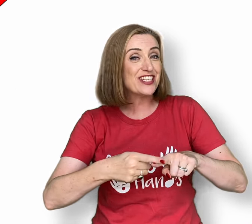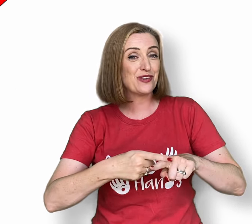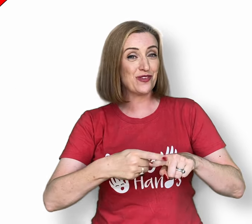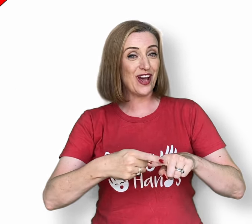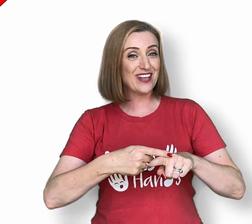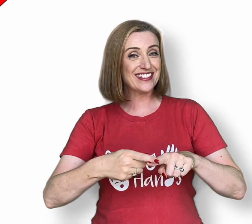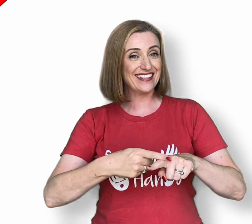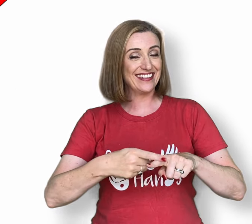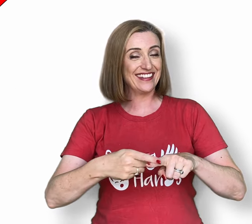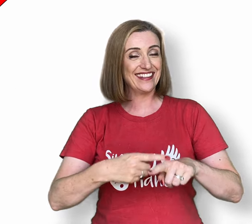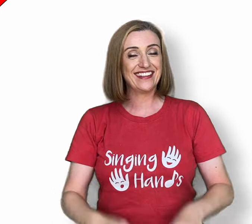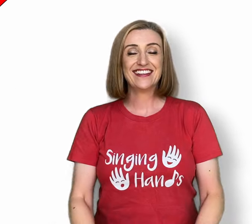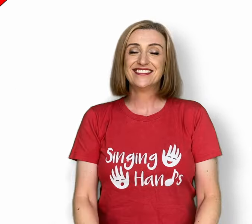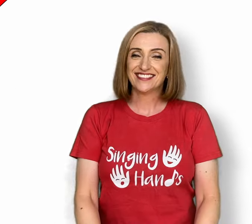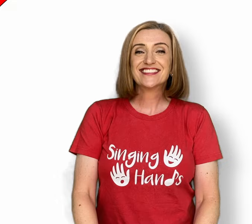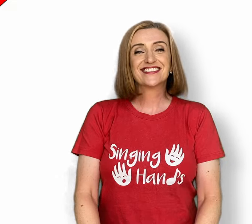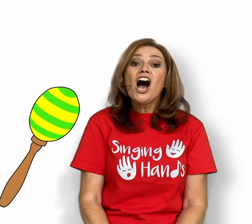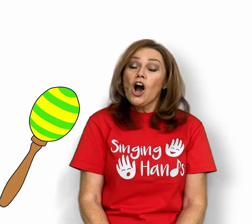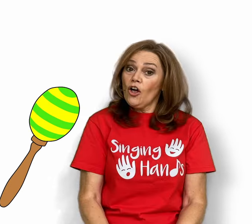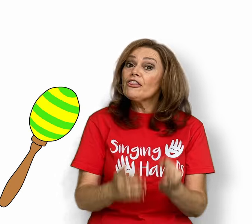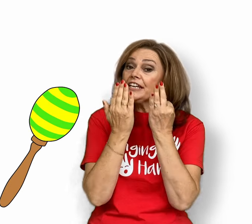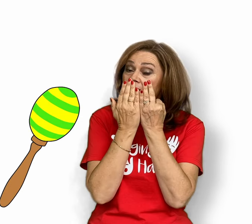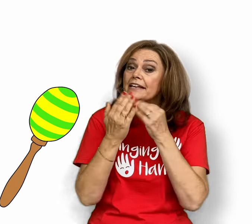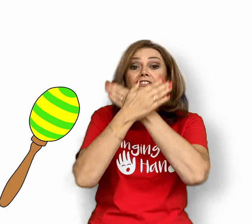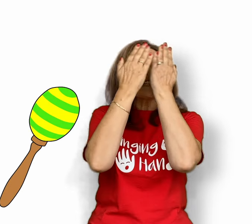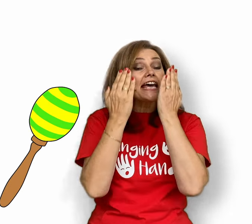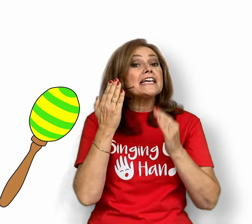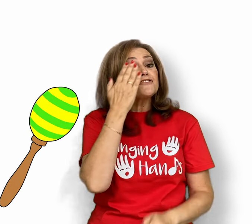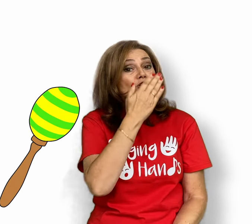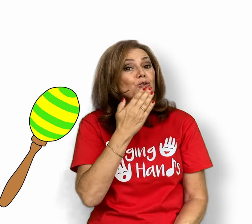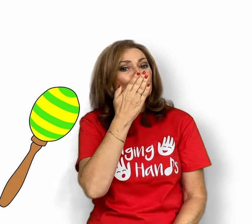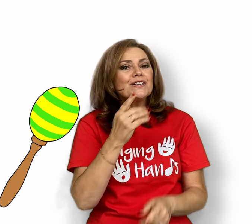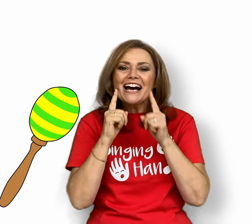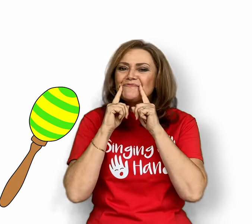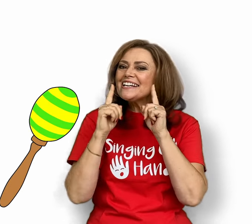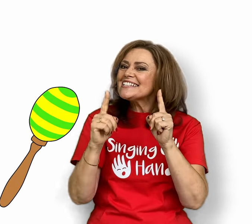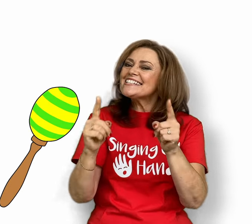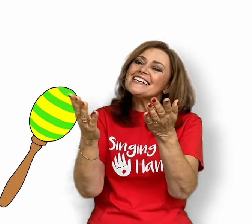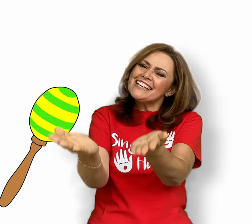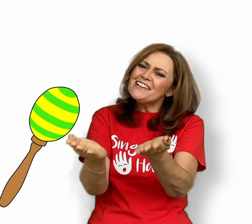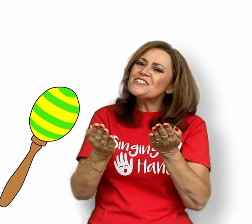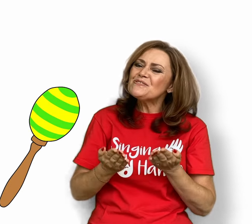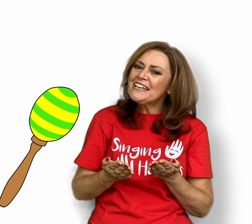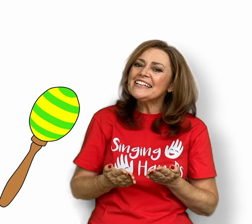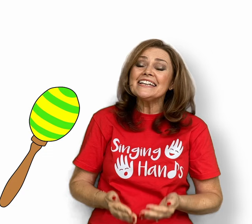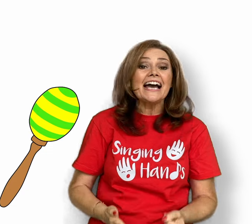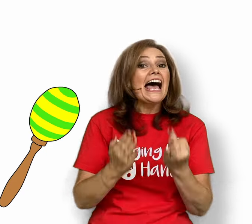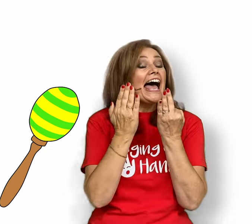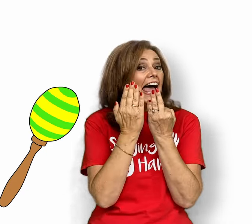for literacy. On the eighth day of school, my teacher gave to